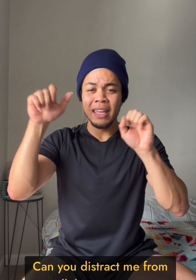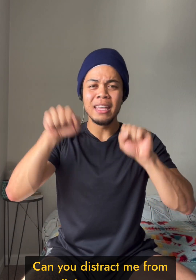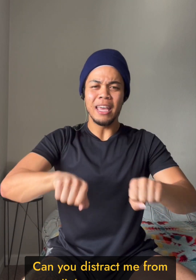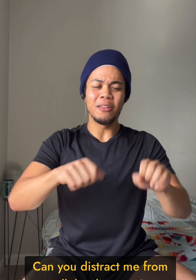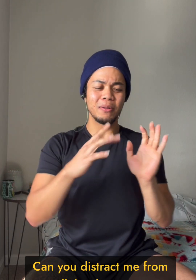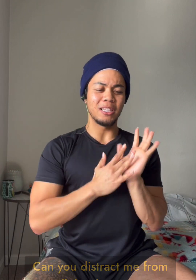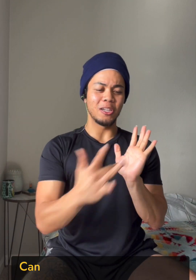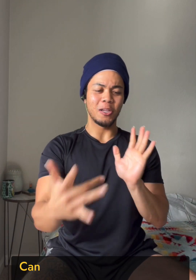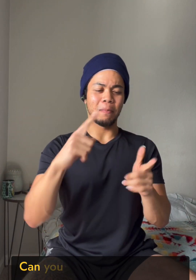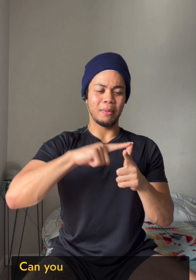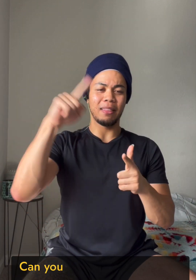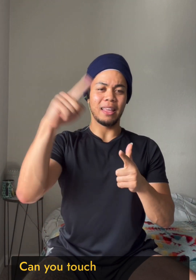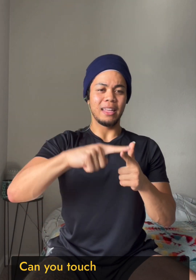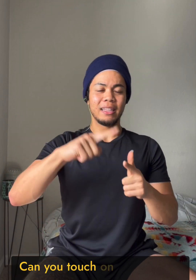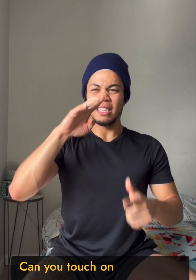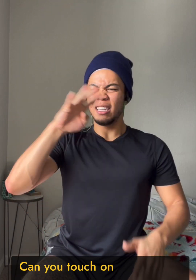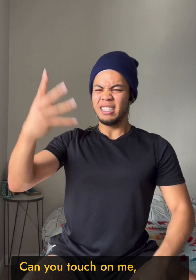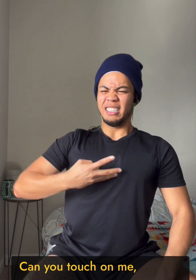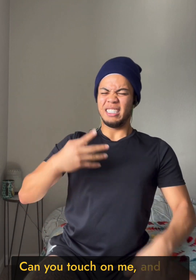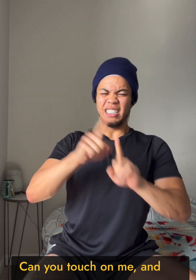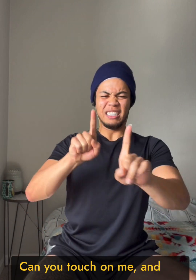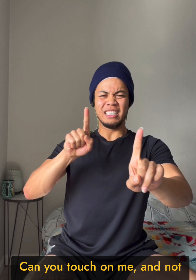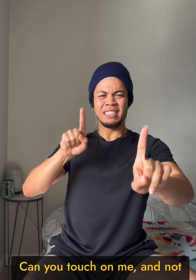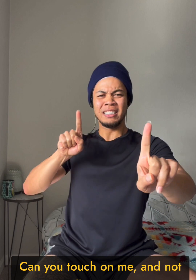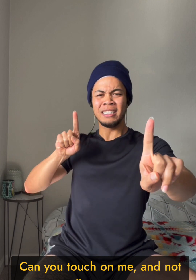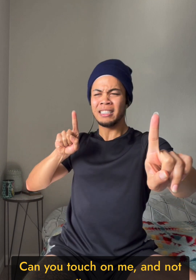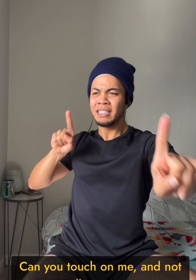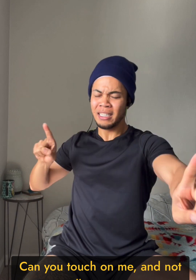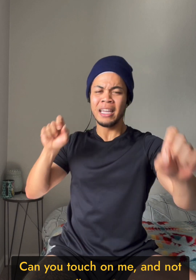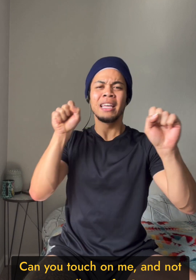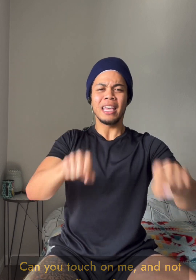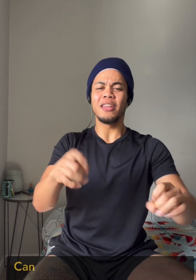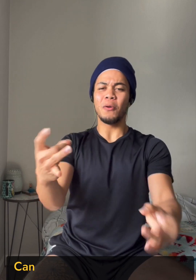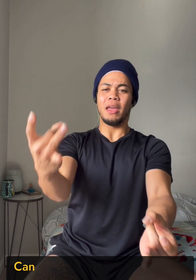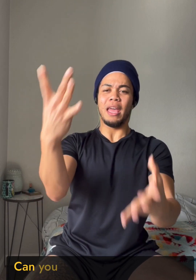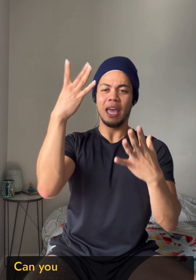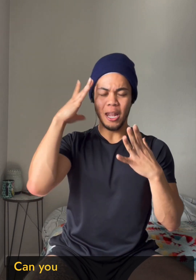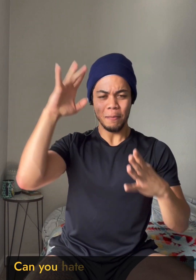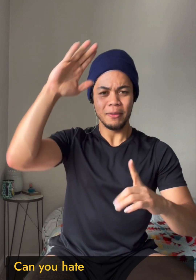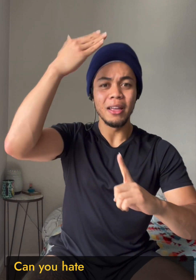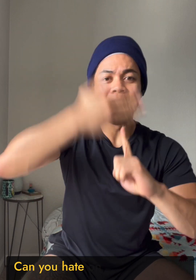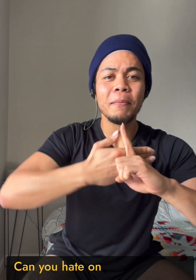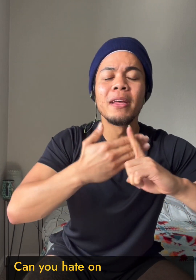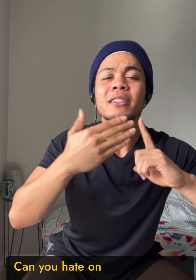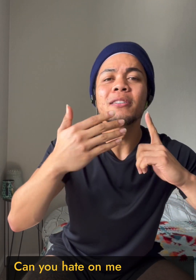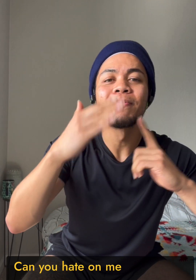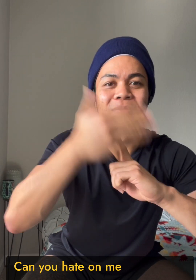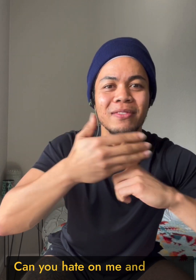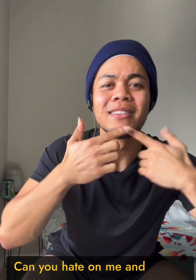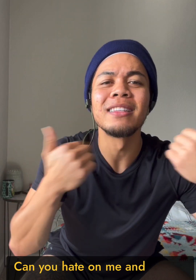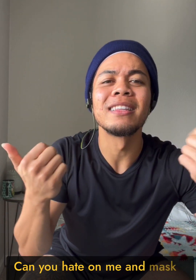Can you touch on me and knock on me after? Can you hate on me and mask it with laughter?